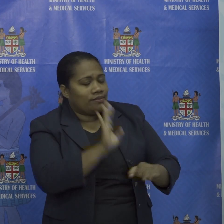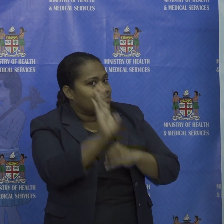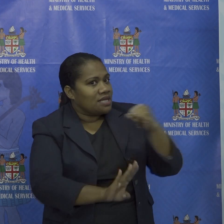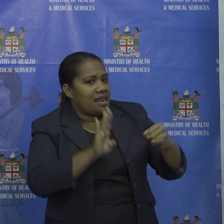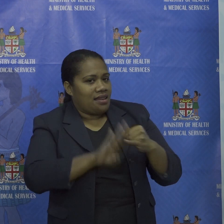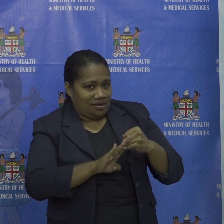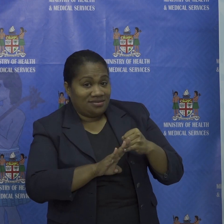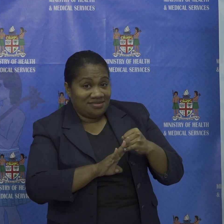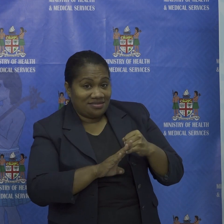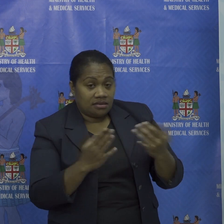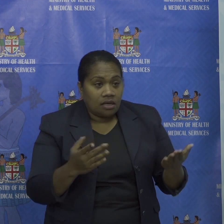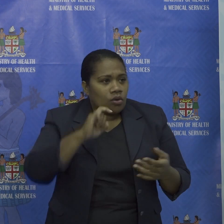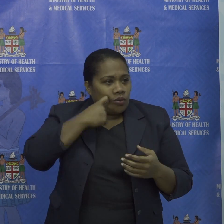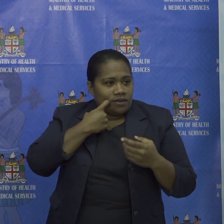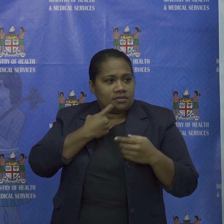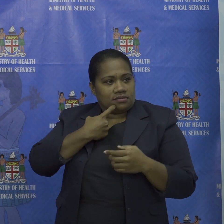We determined